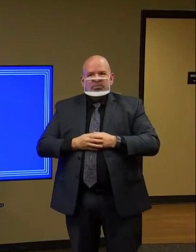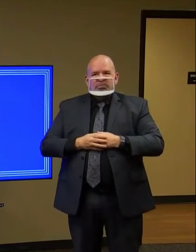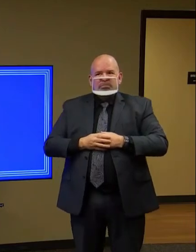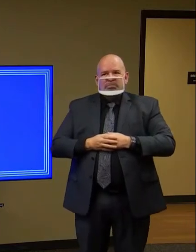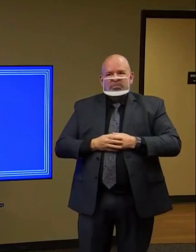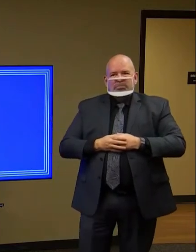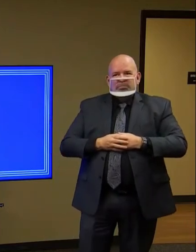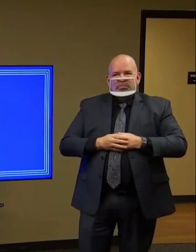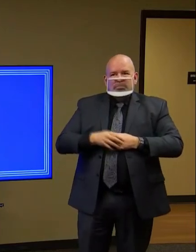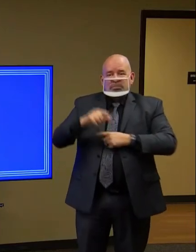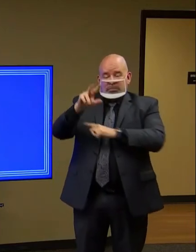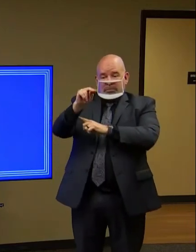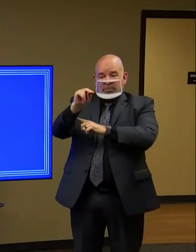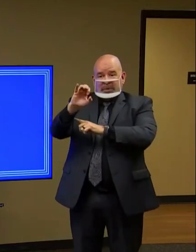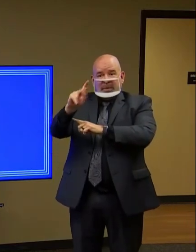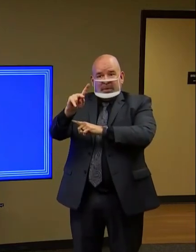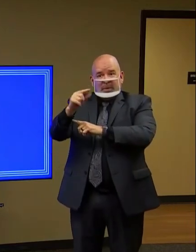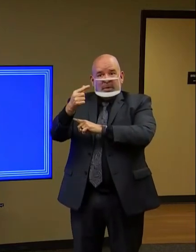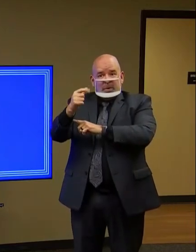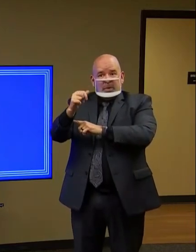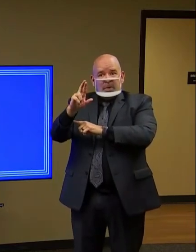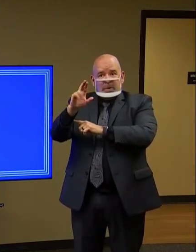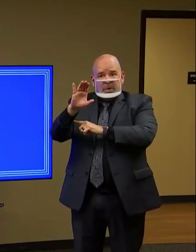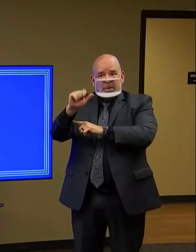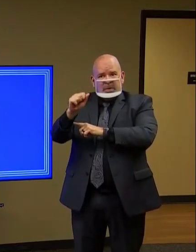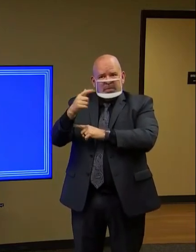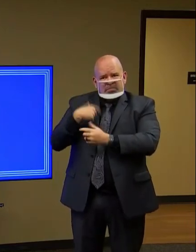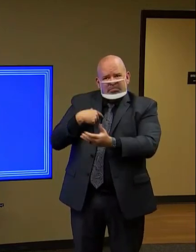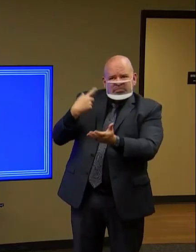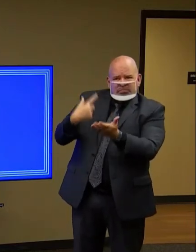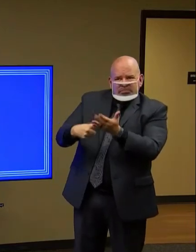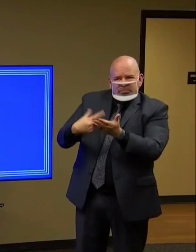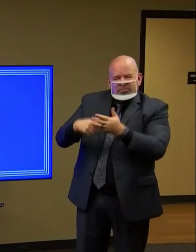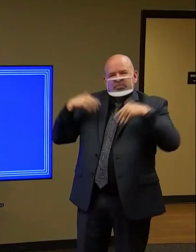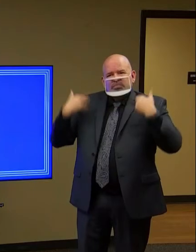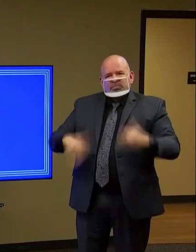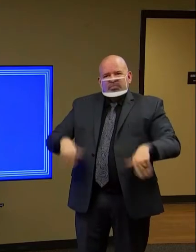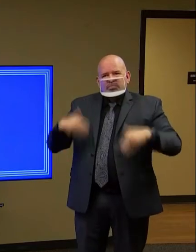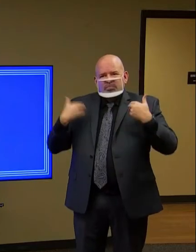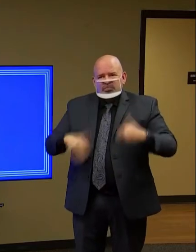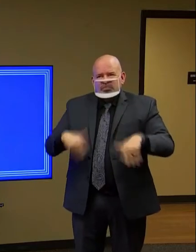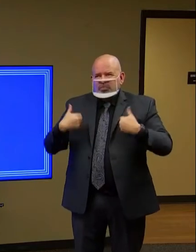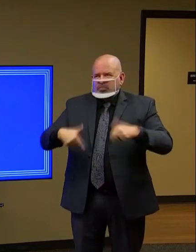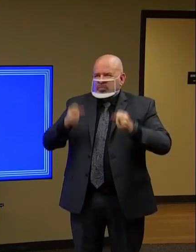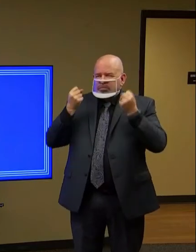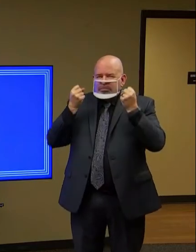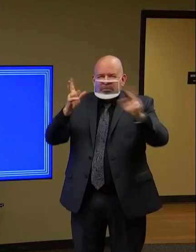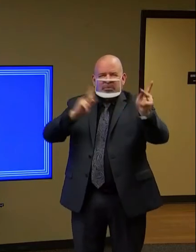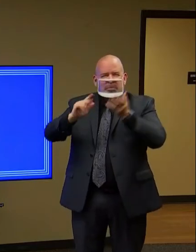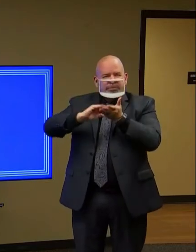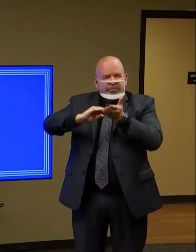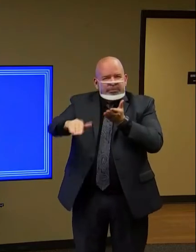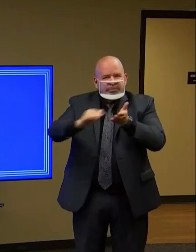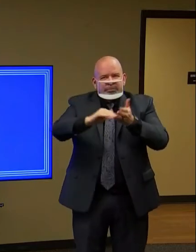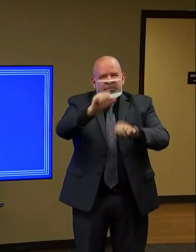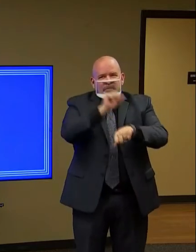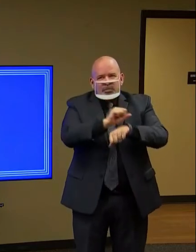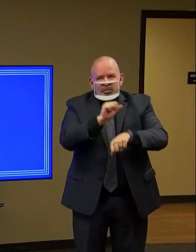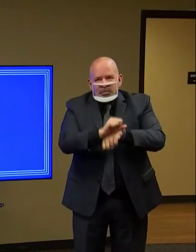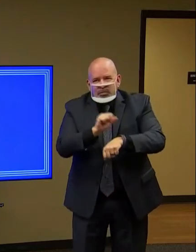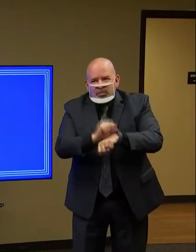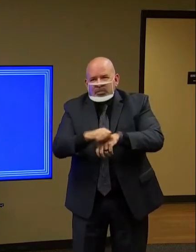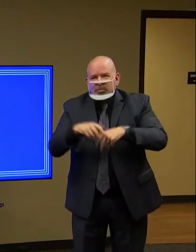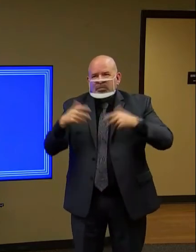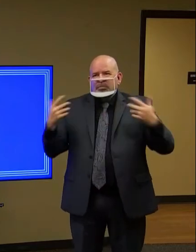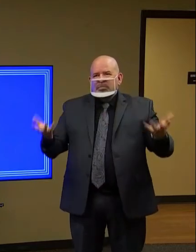food because they're lost their job. They're healthcare heroes who've gotten sick. But what we're talking about, small sacrifices